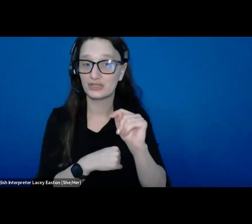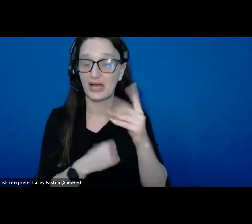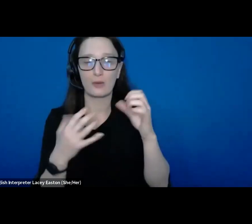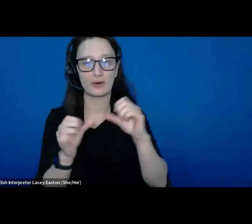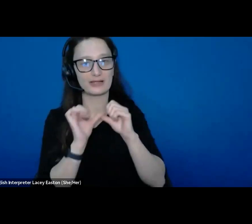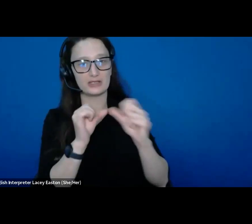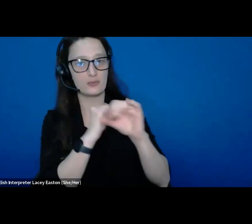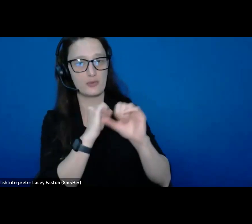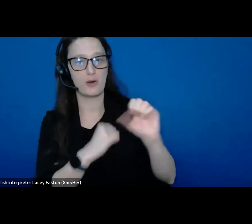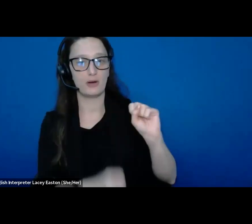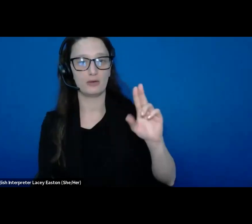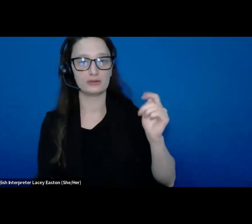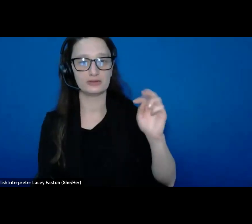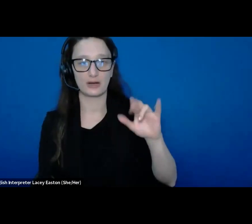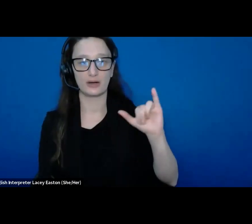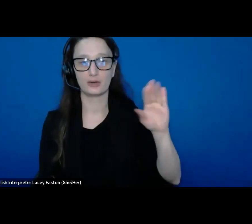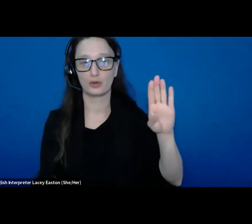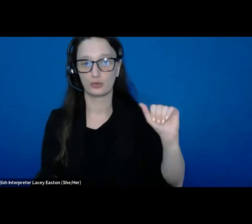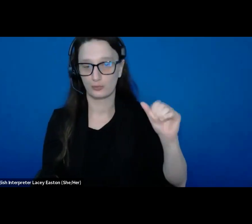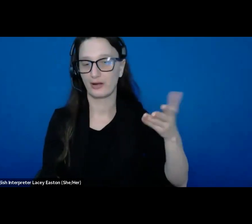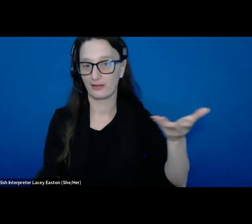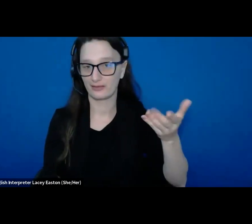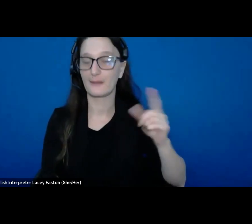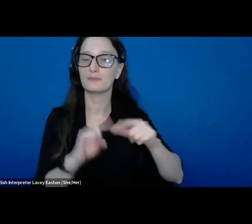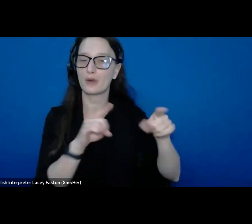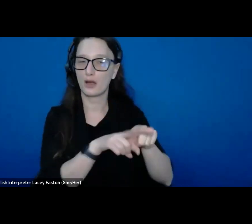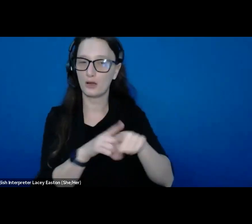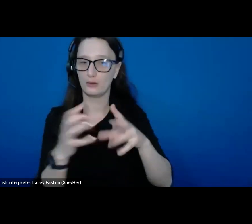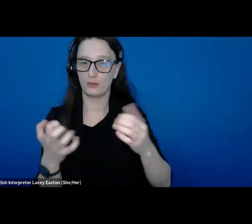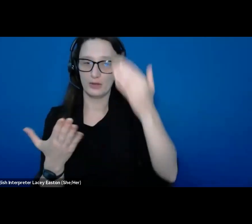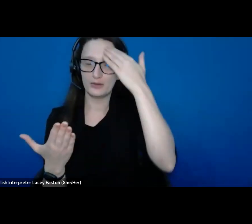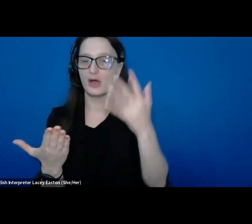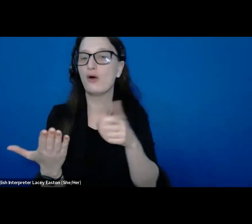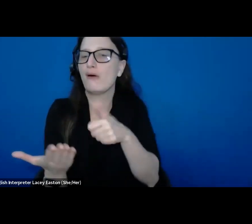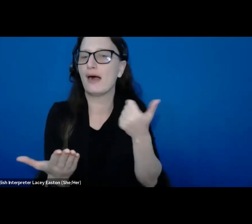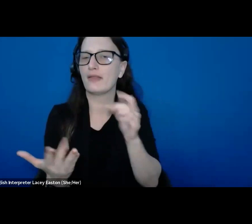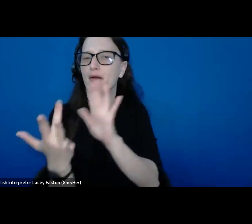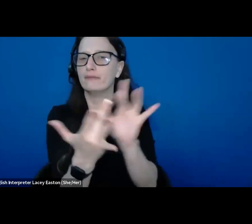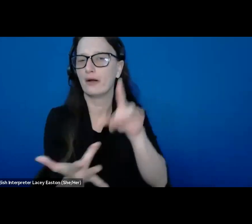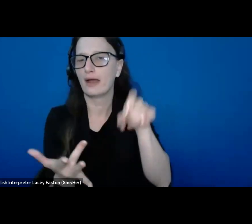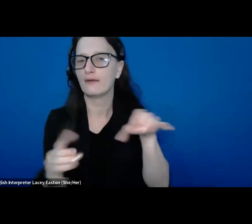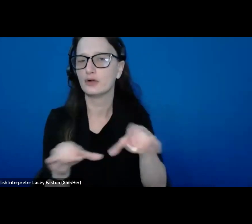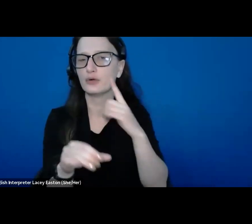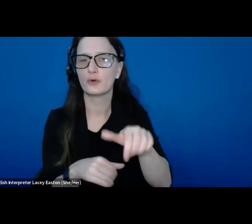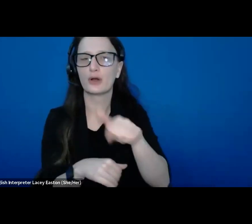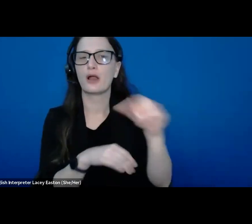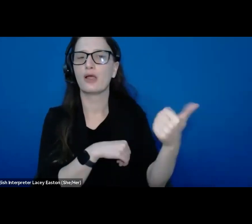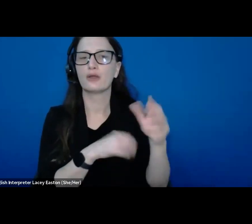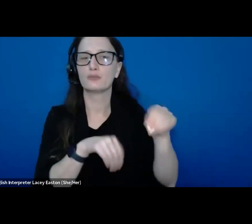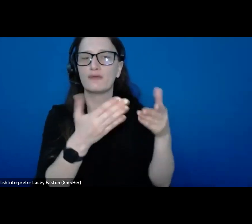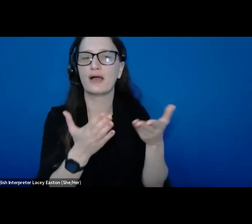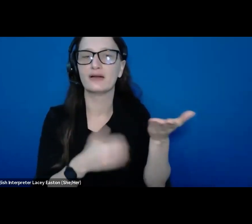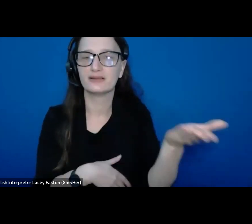but I also want to know what additional outreach we need to do to providers up there. We certainly have on our website, we have a service provider